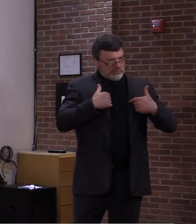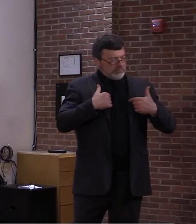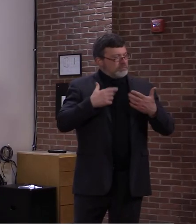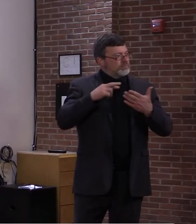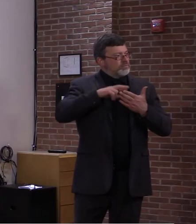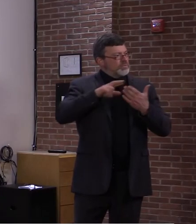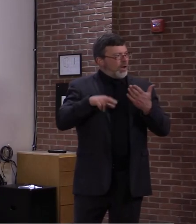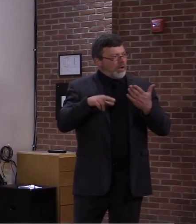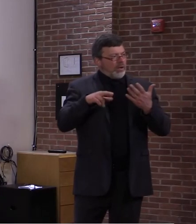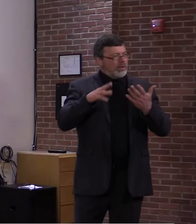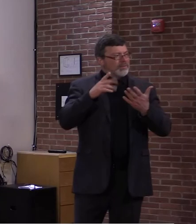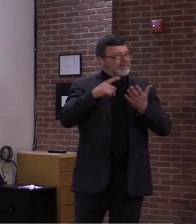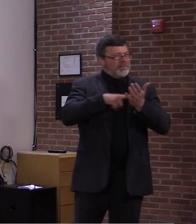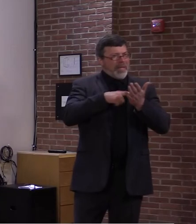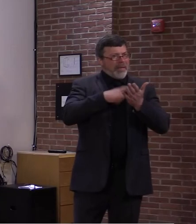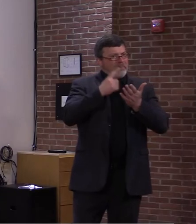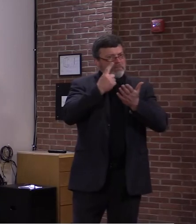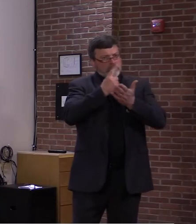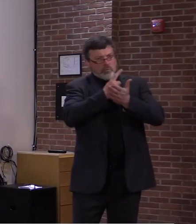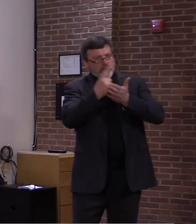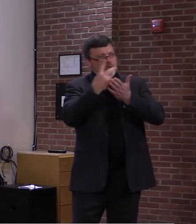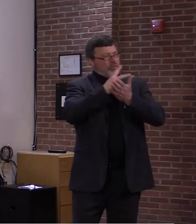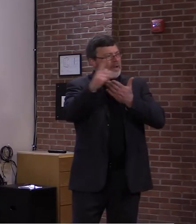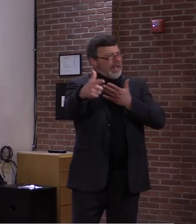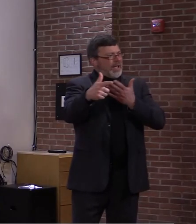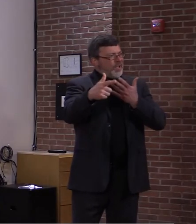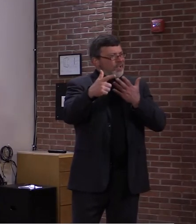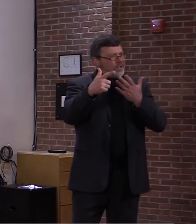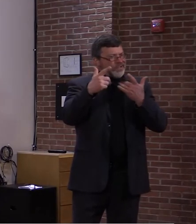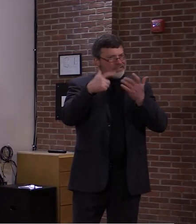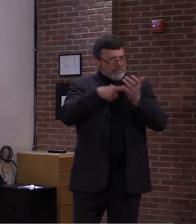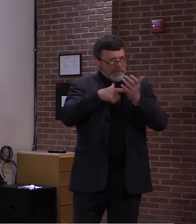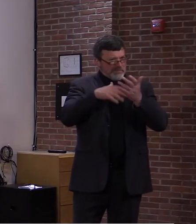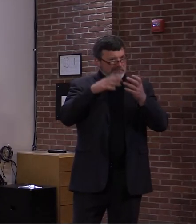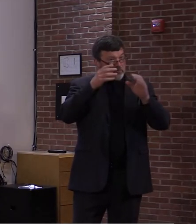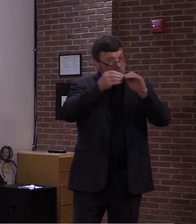is distinct from the daily case count.